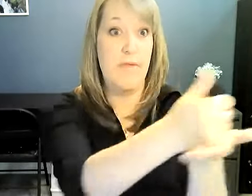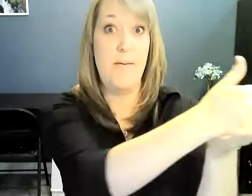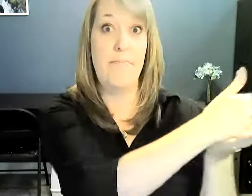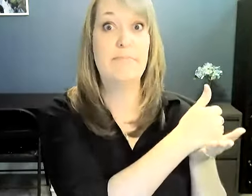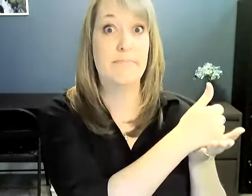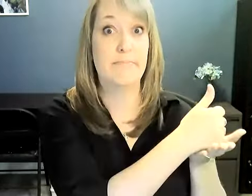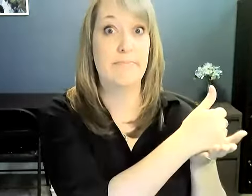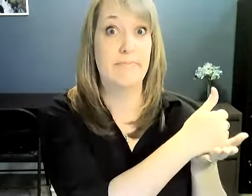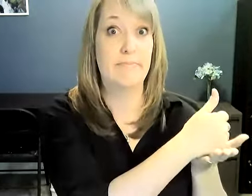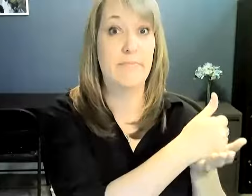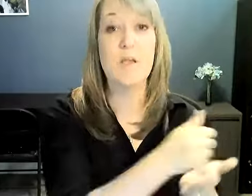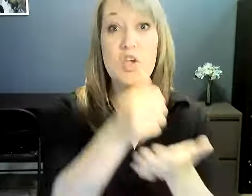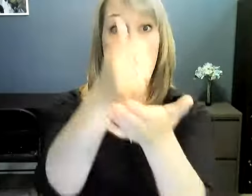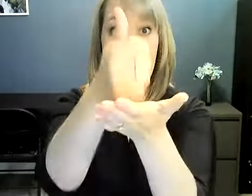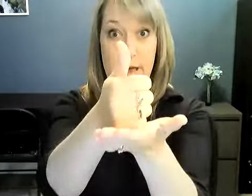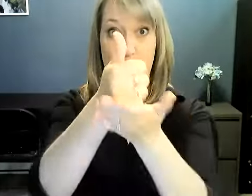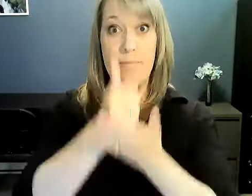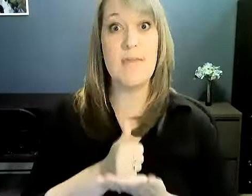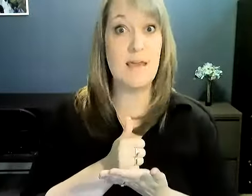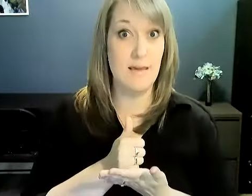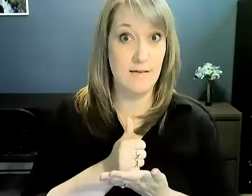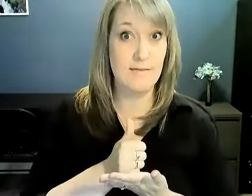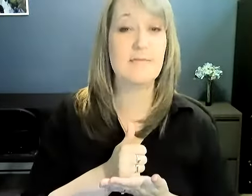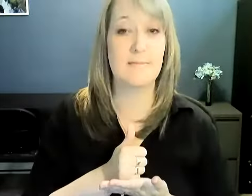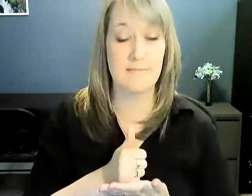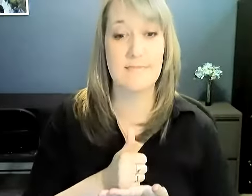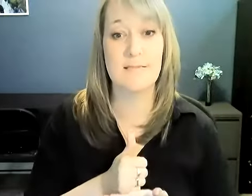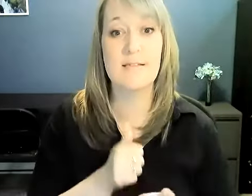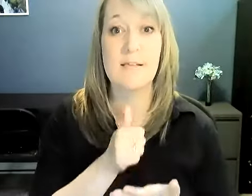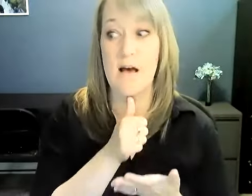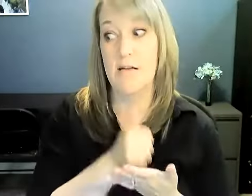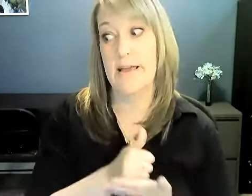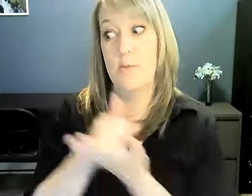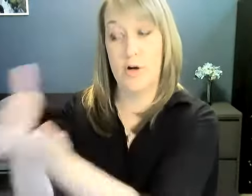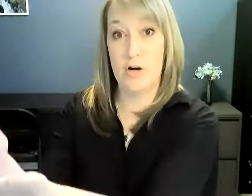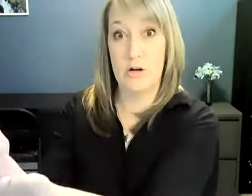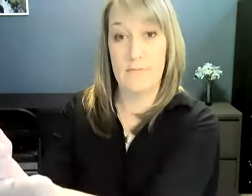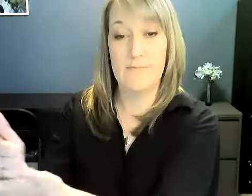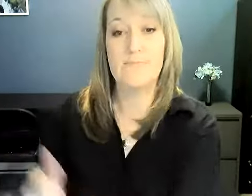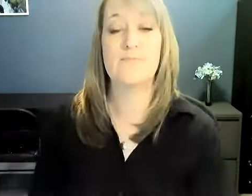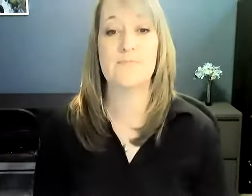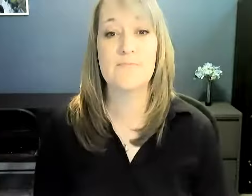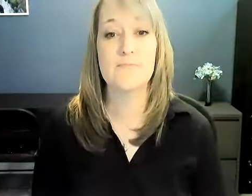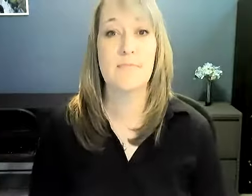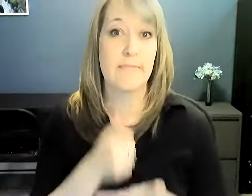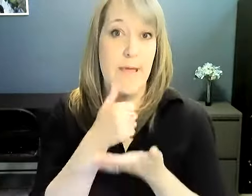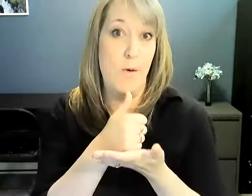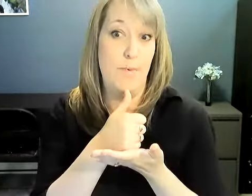them. You can help me. I'll help her. Help.